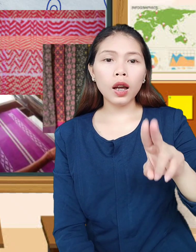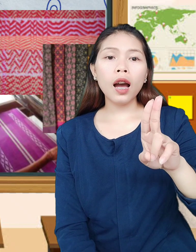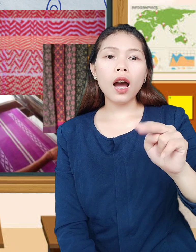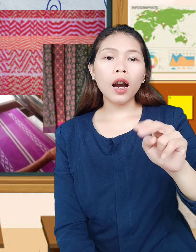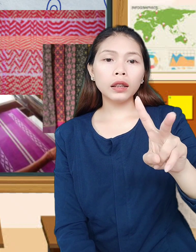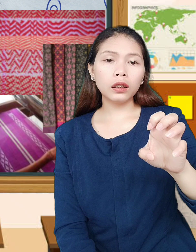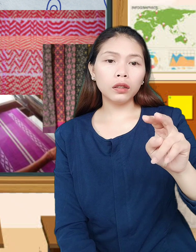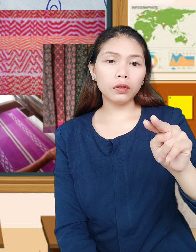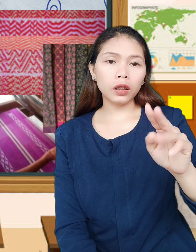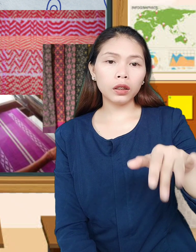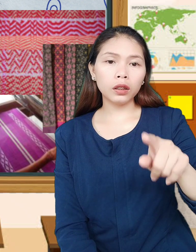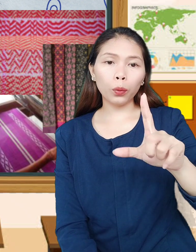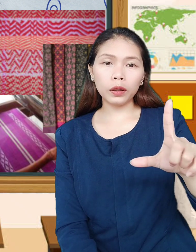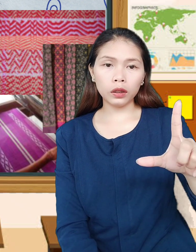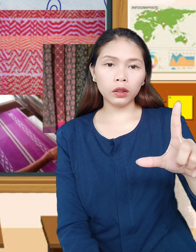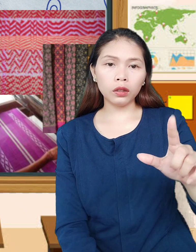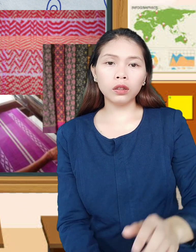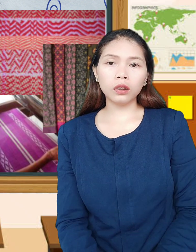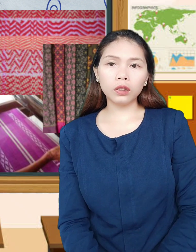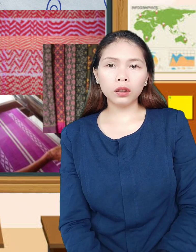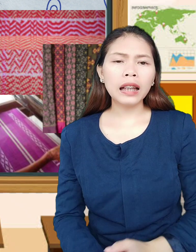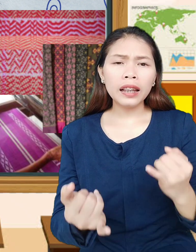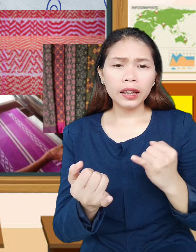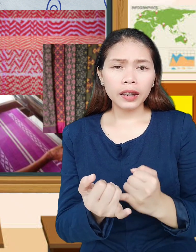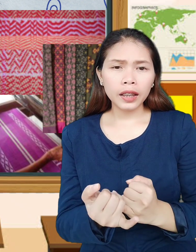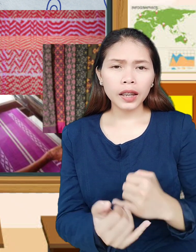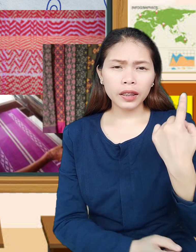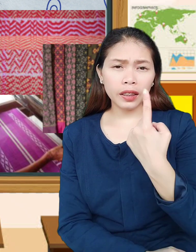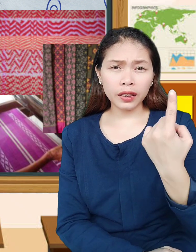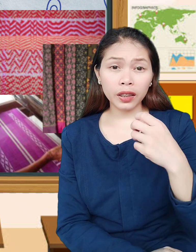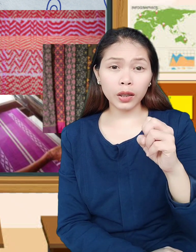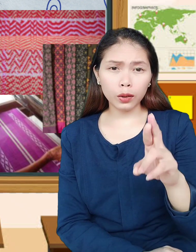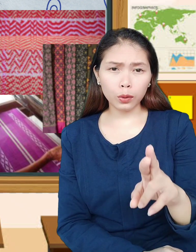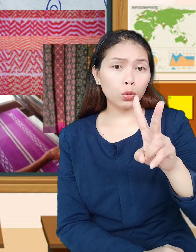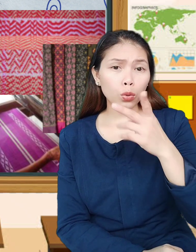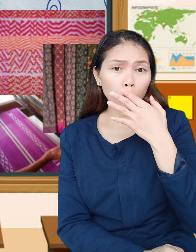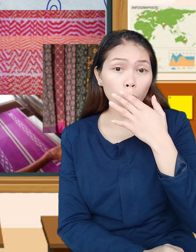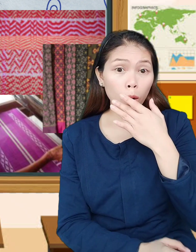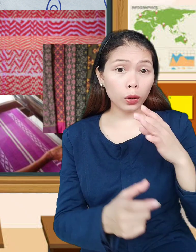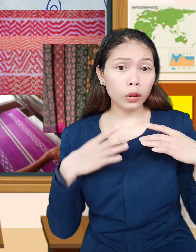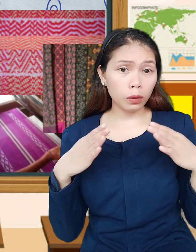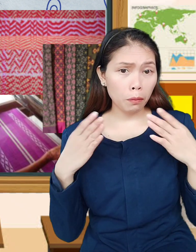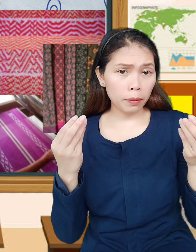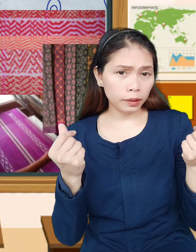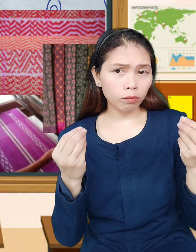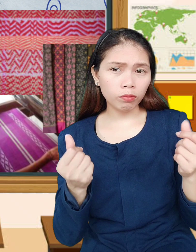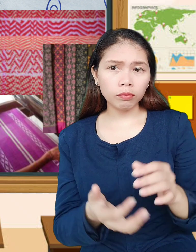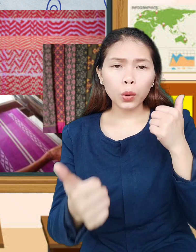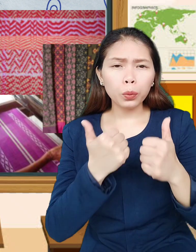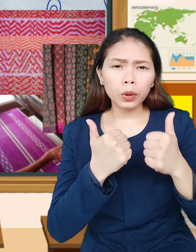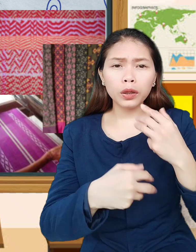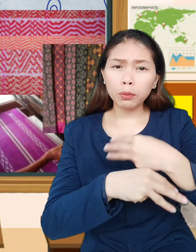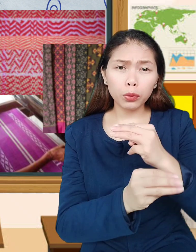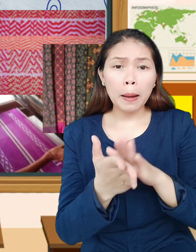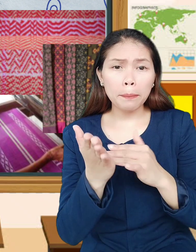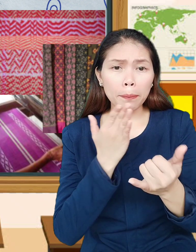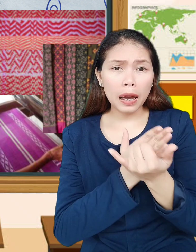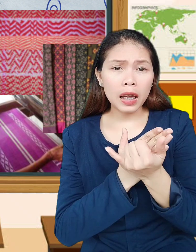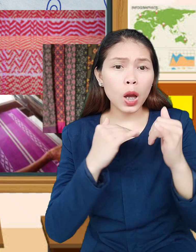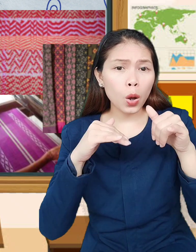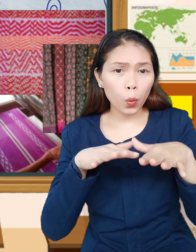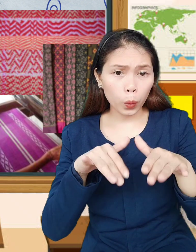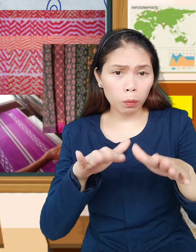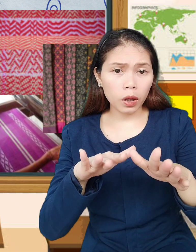Number 2. An even twill. It yields single or two-color fabrics which